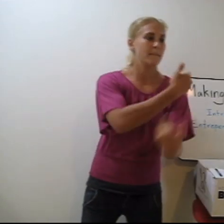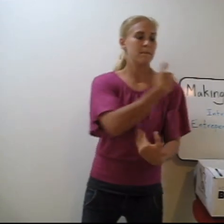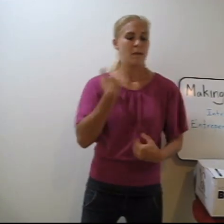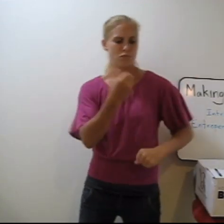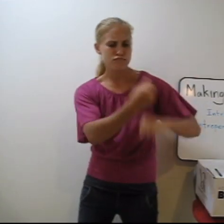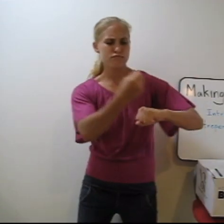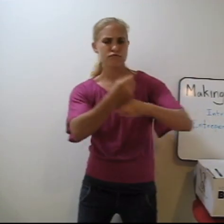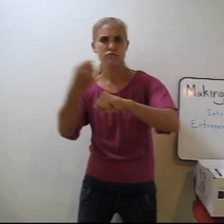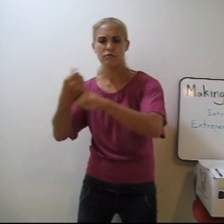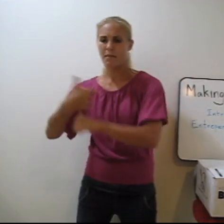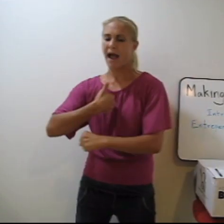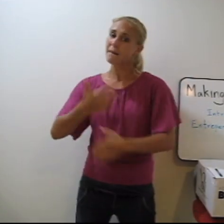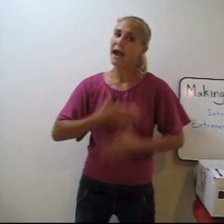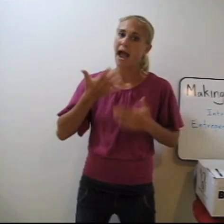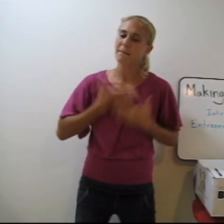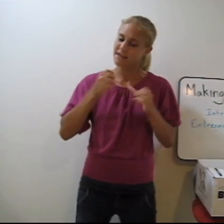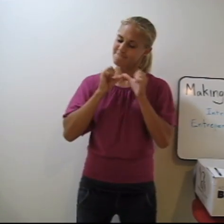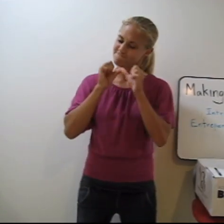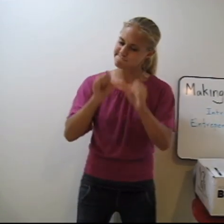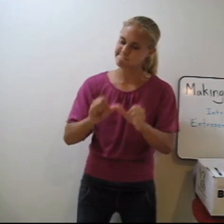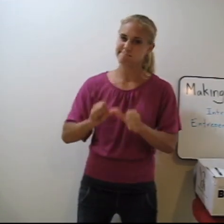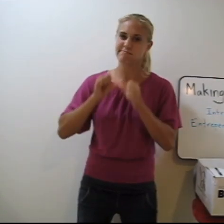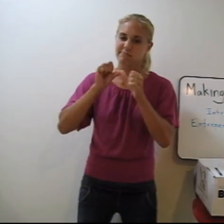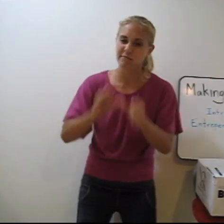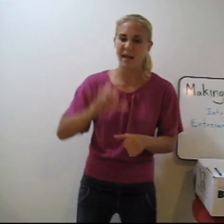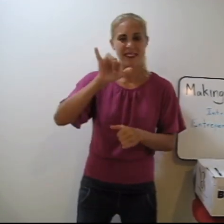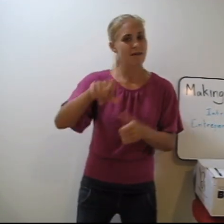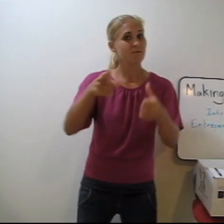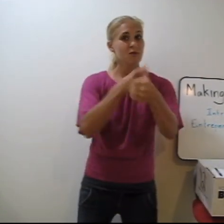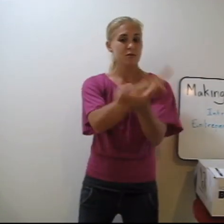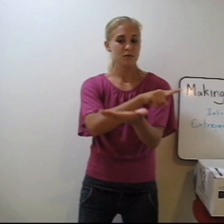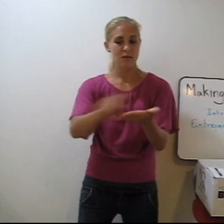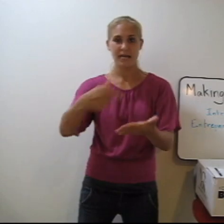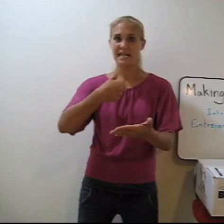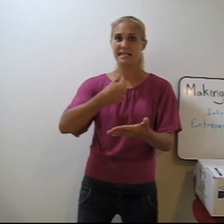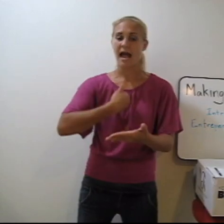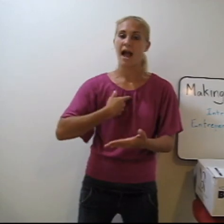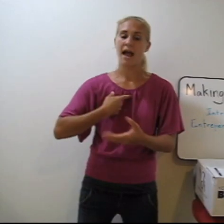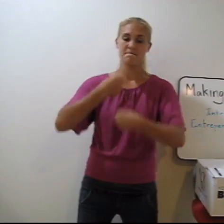that I pushed myself through those first several days as I made the shift.